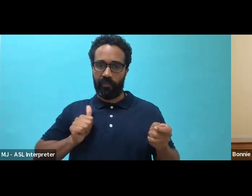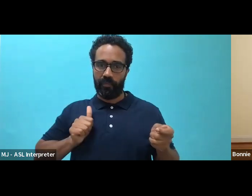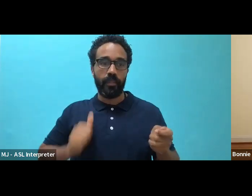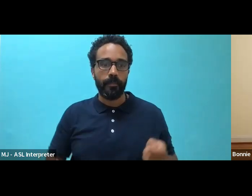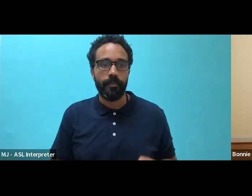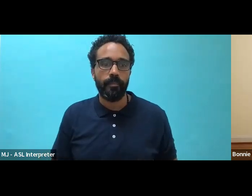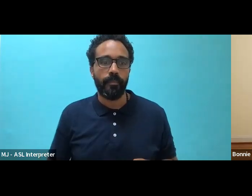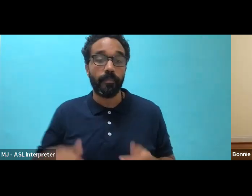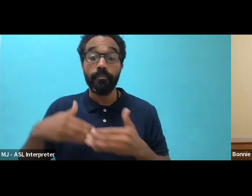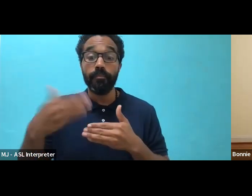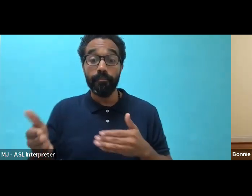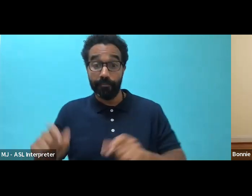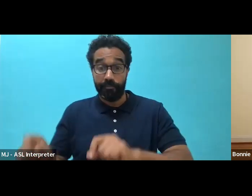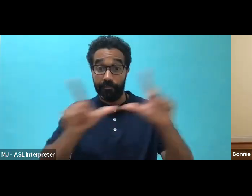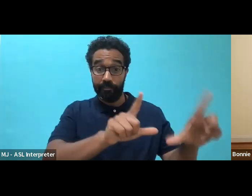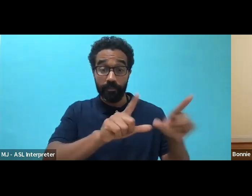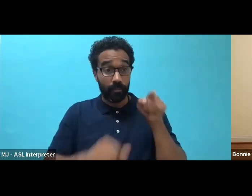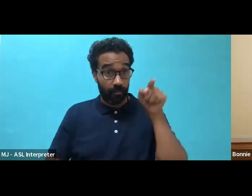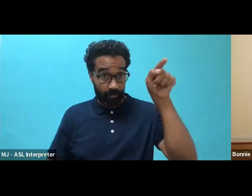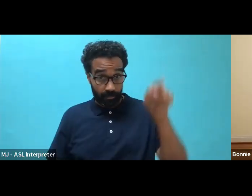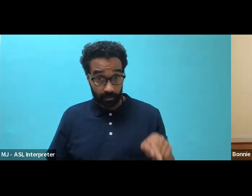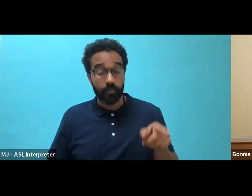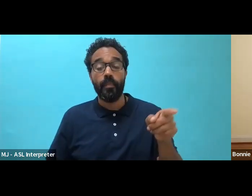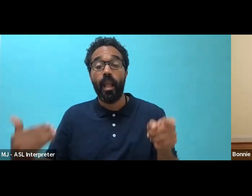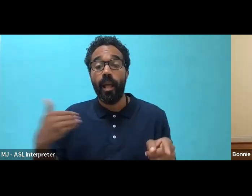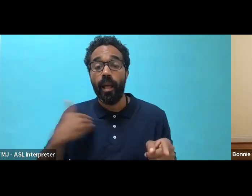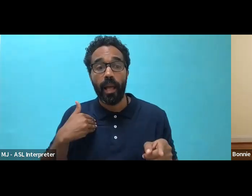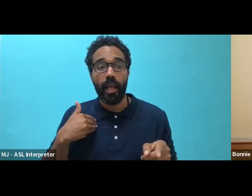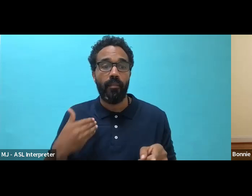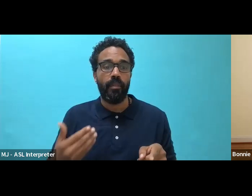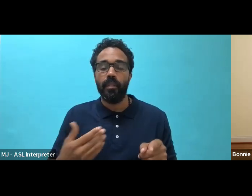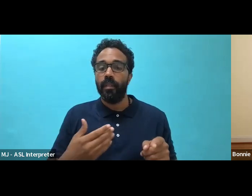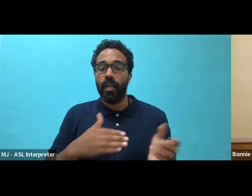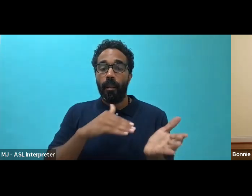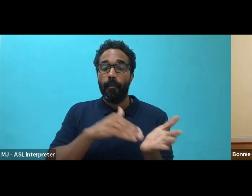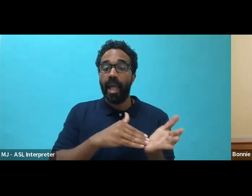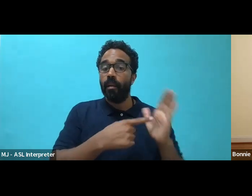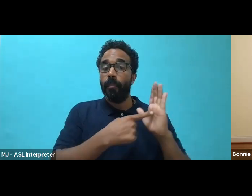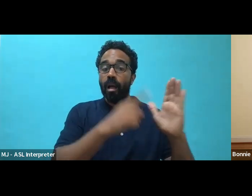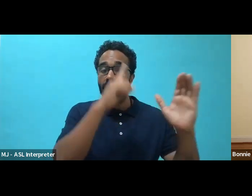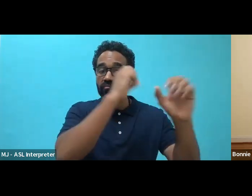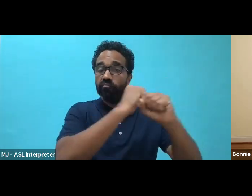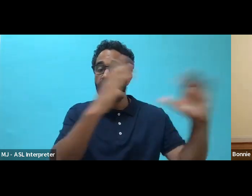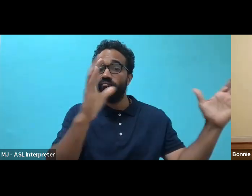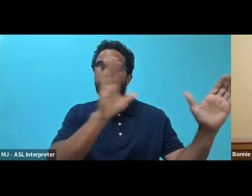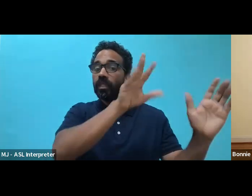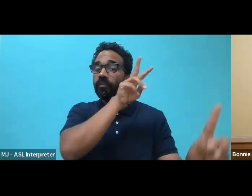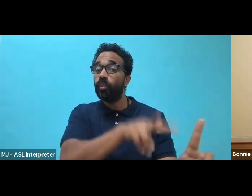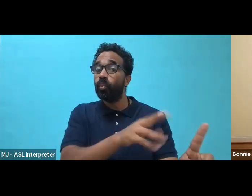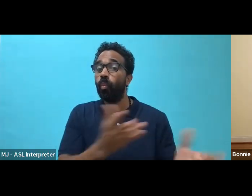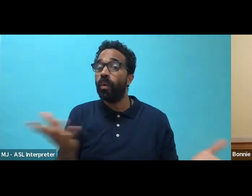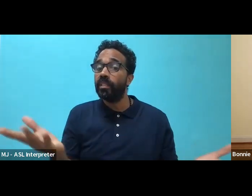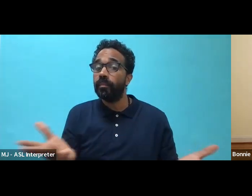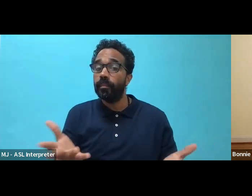shows some precepts of the medical model, which I will go through. The medical